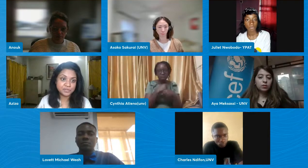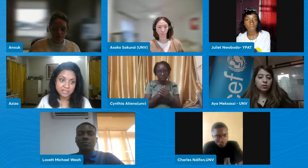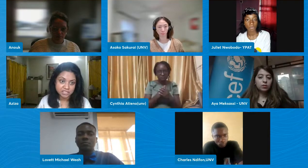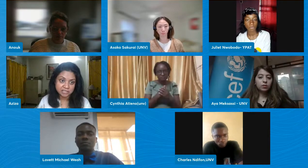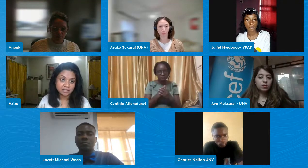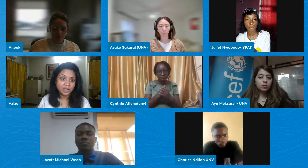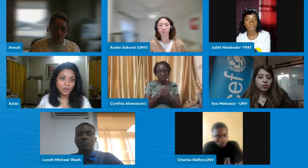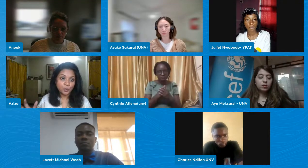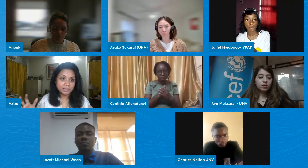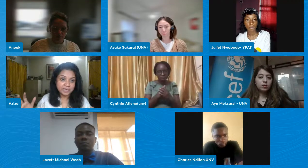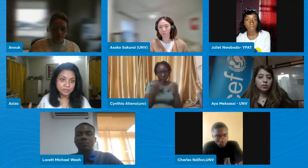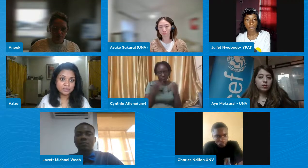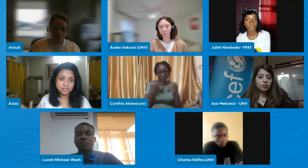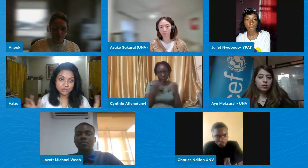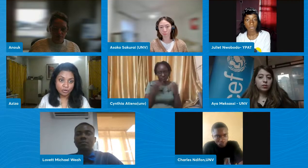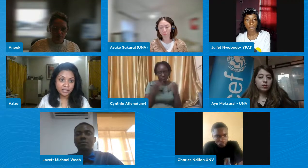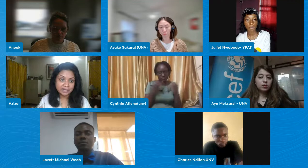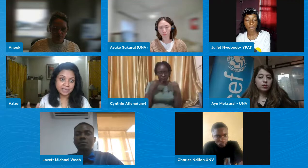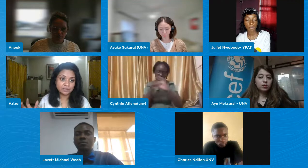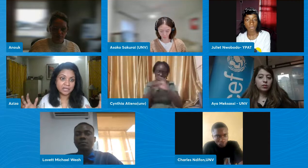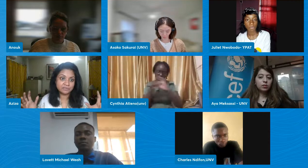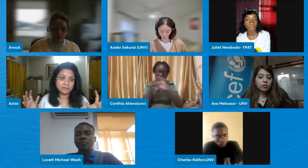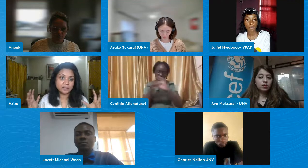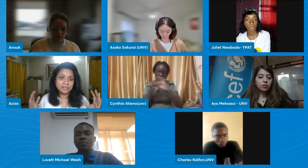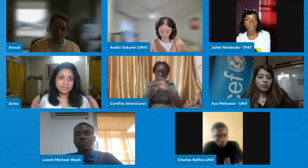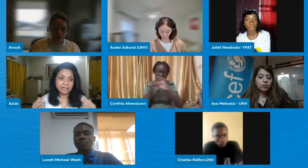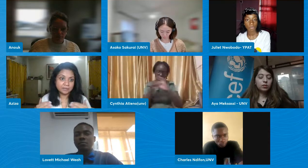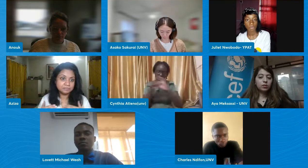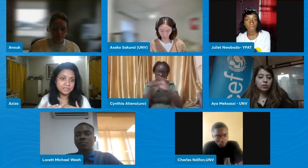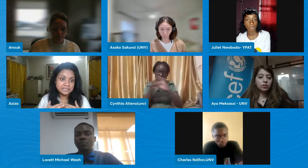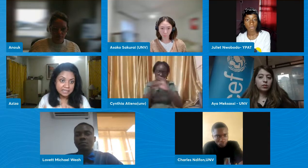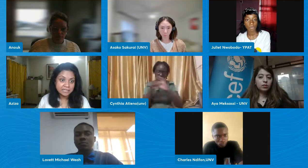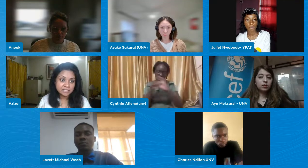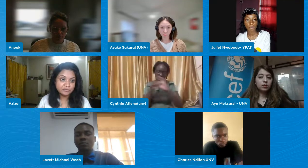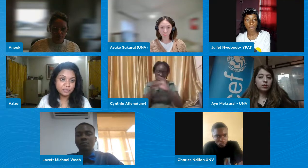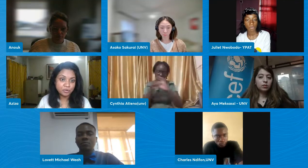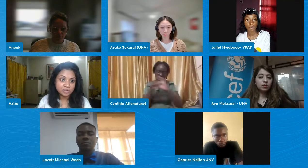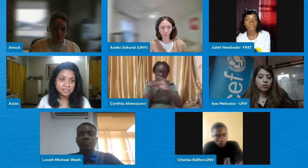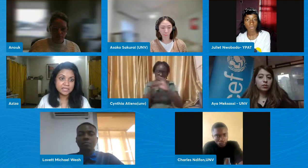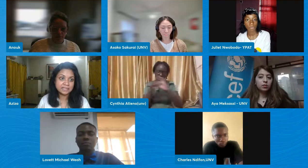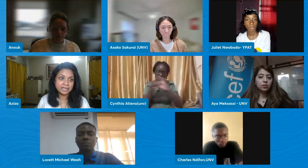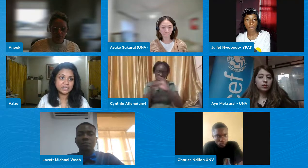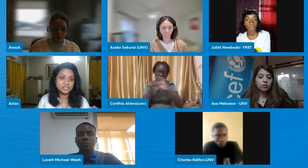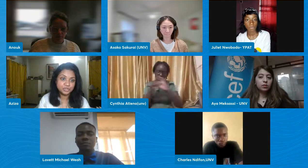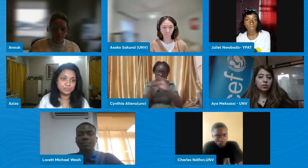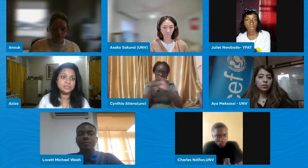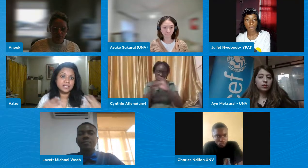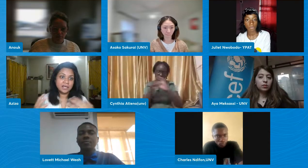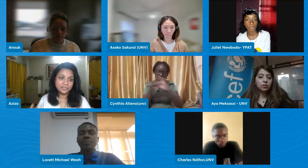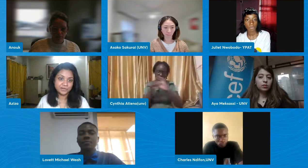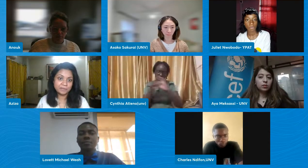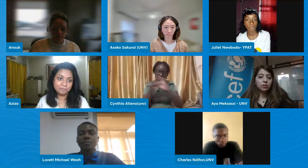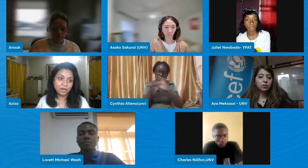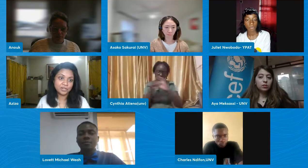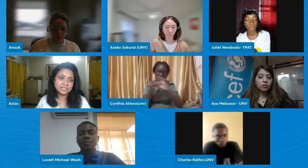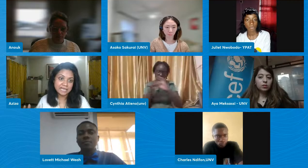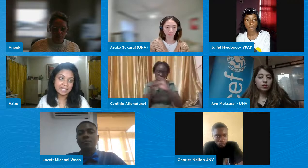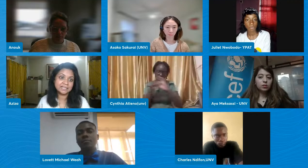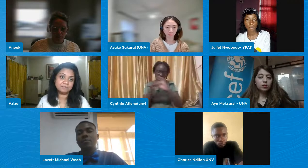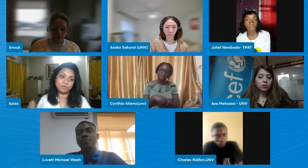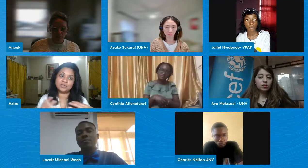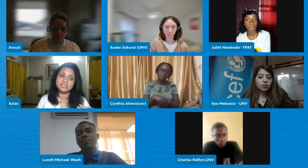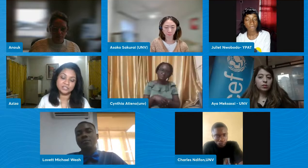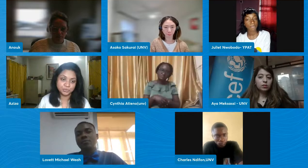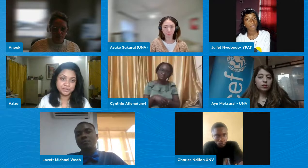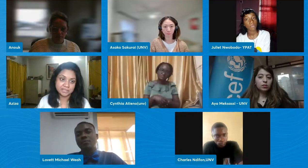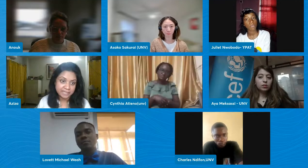an interview session where they could talk and they could have a detailed interview process, and they can choose their employers